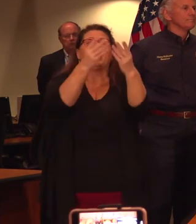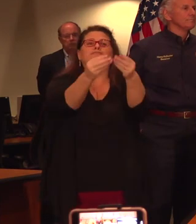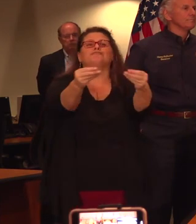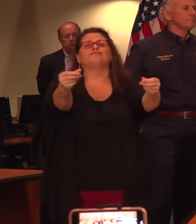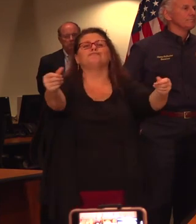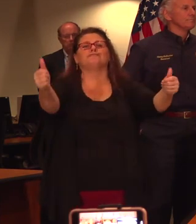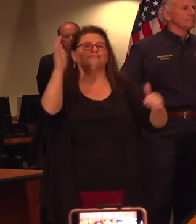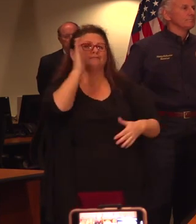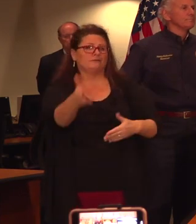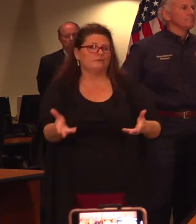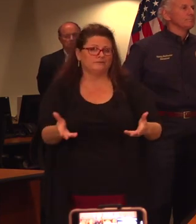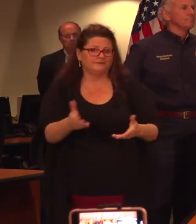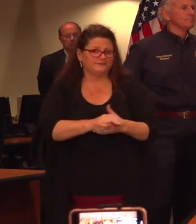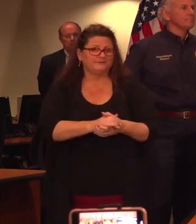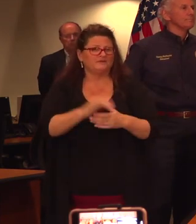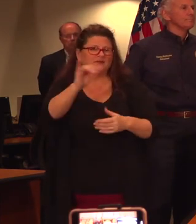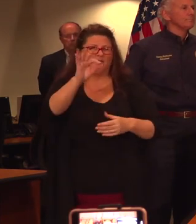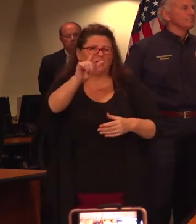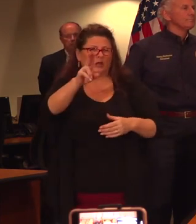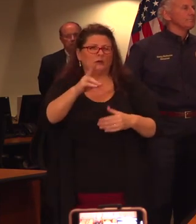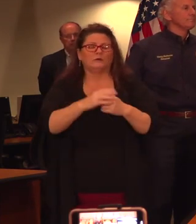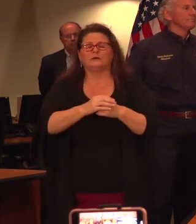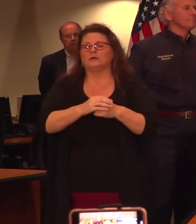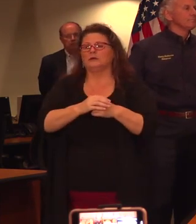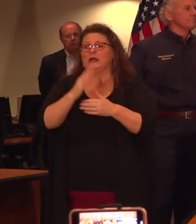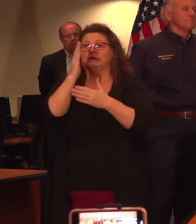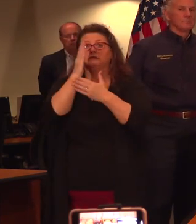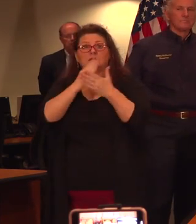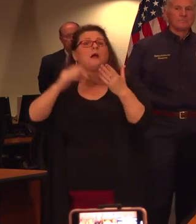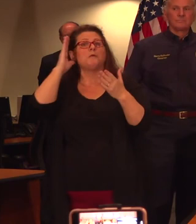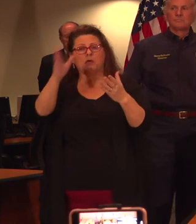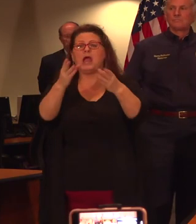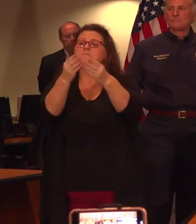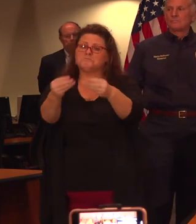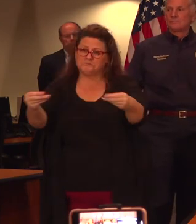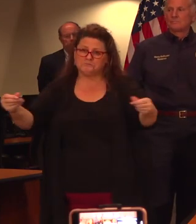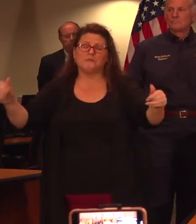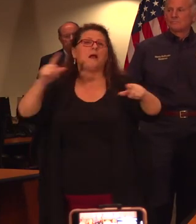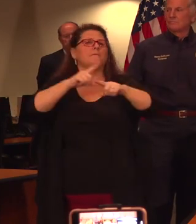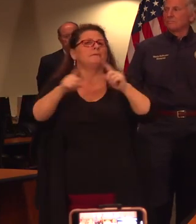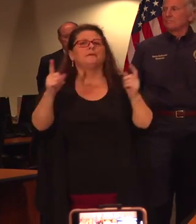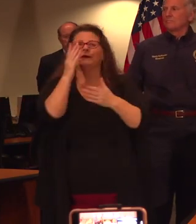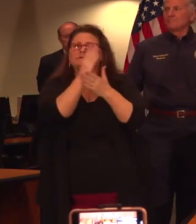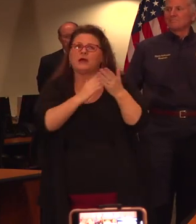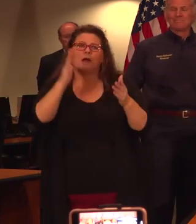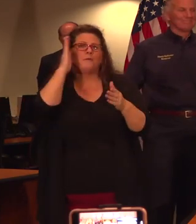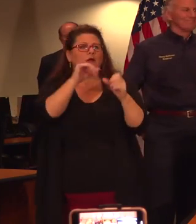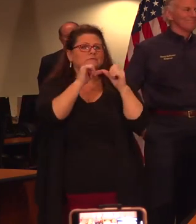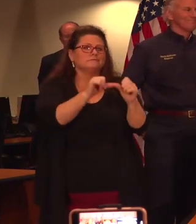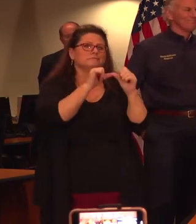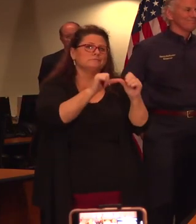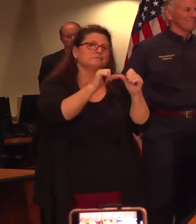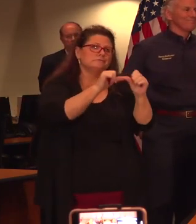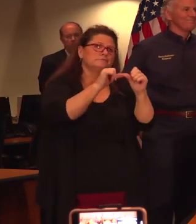burn out. Now, some disappear, and some we achieve a level where the disease just remains present in the population, but just at a lower